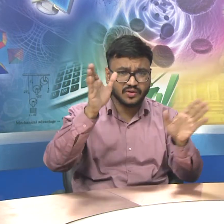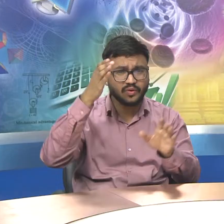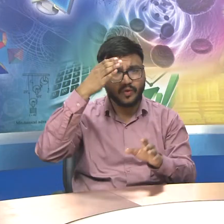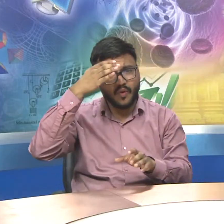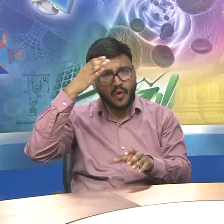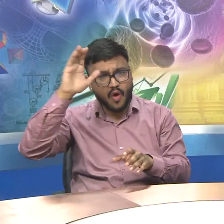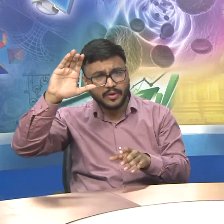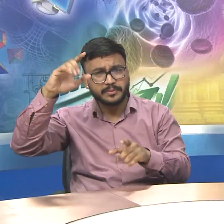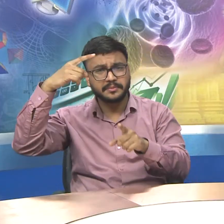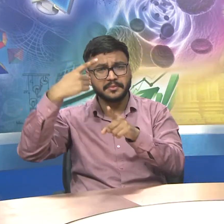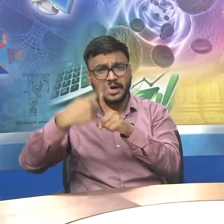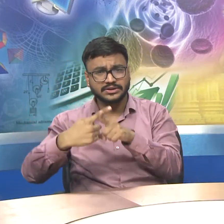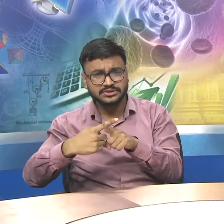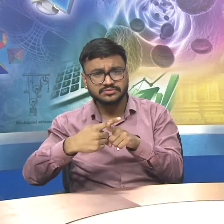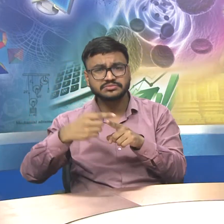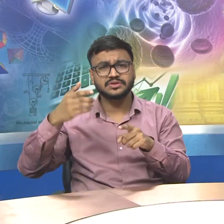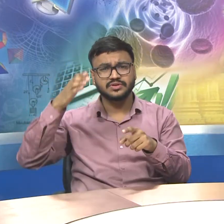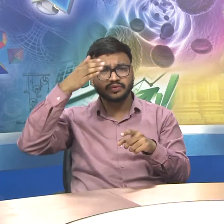Next is general concept